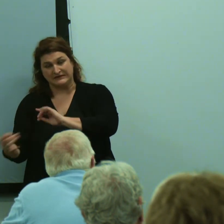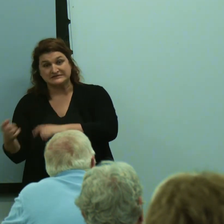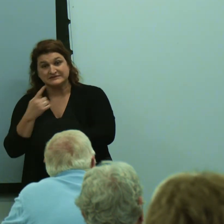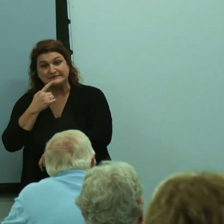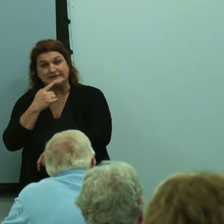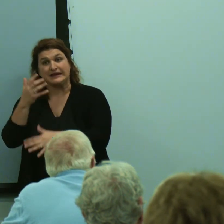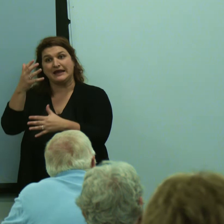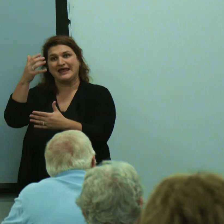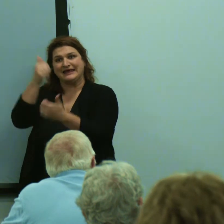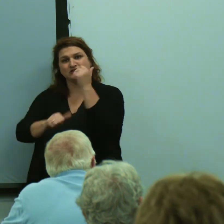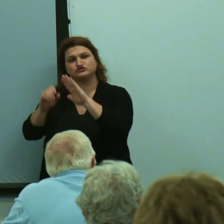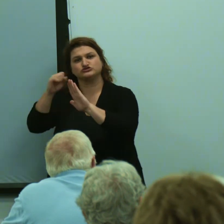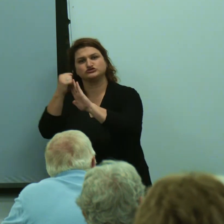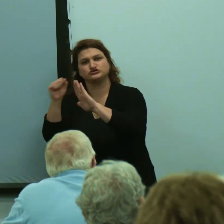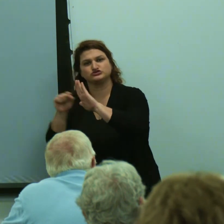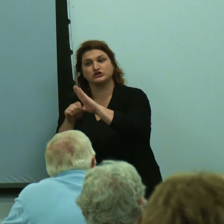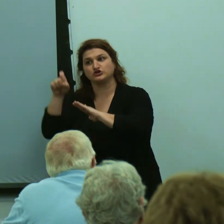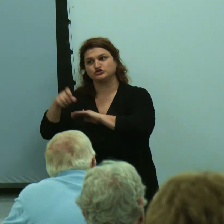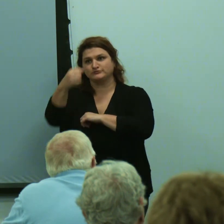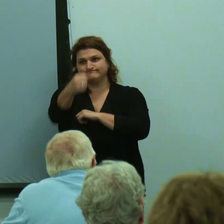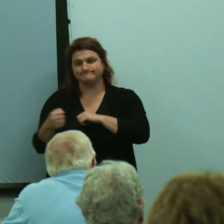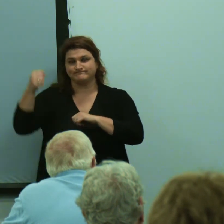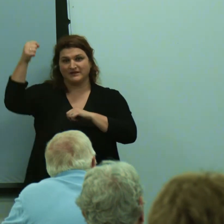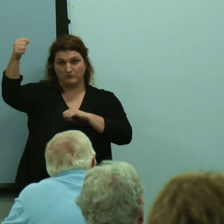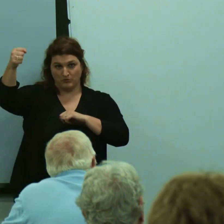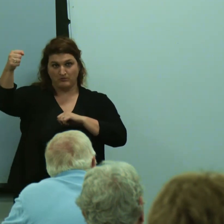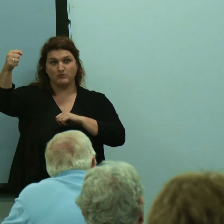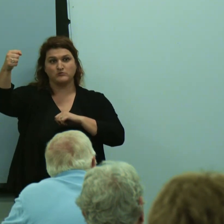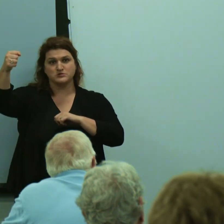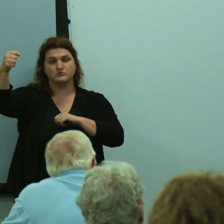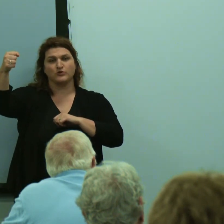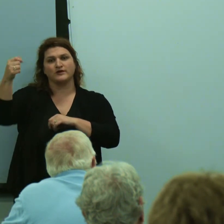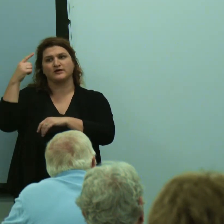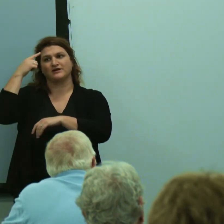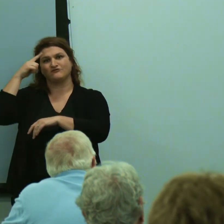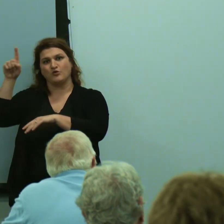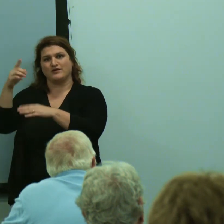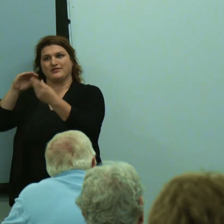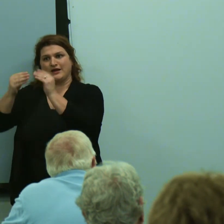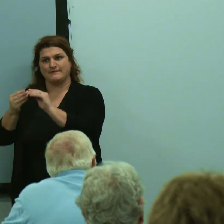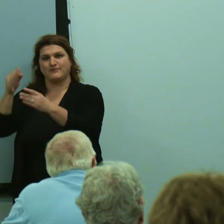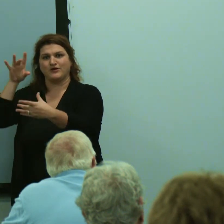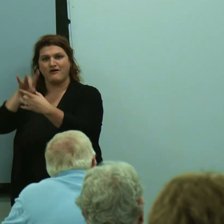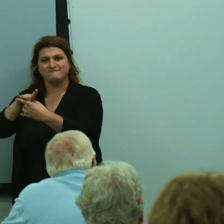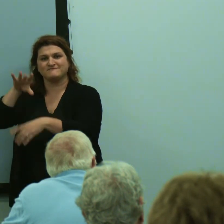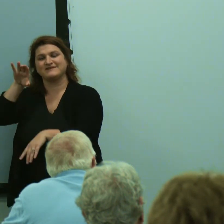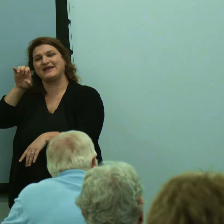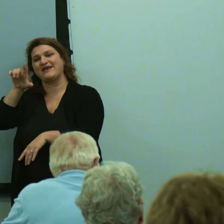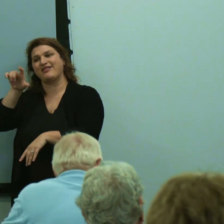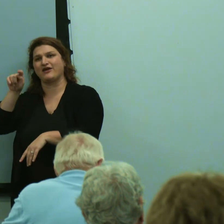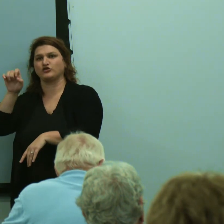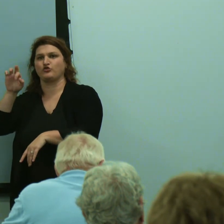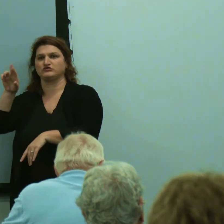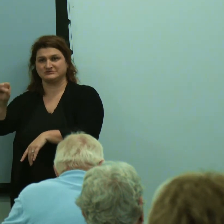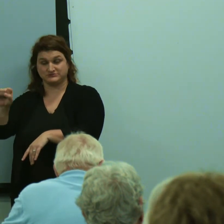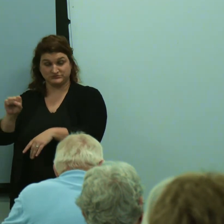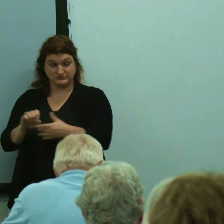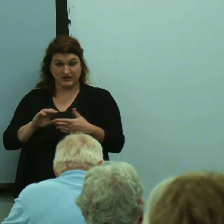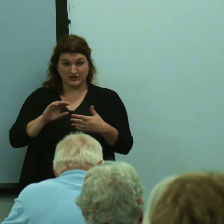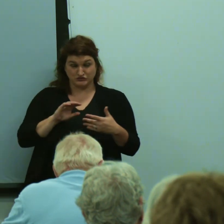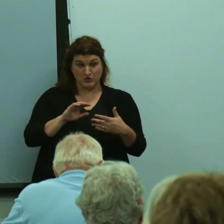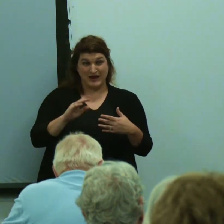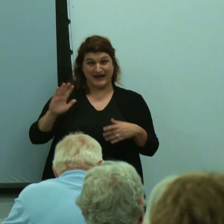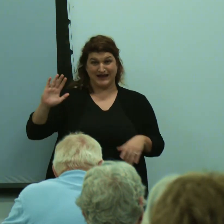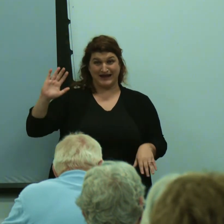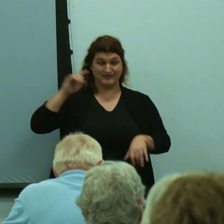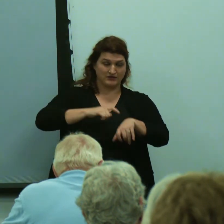the legislature thereof may direct a number of electors. So at the time, there's originalists.